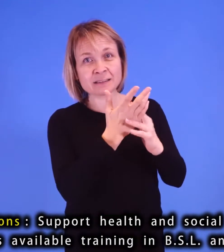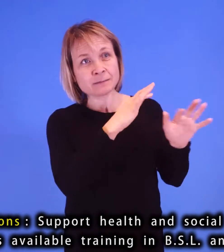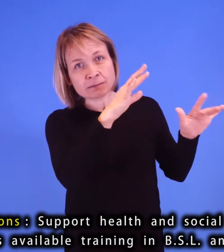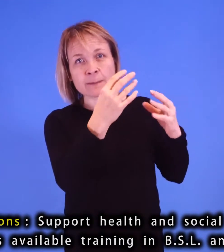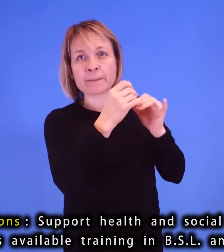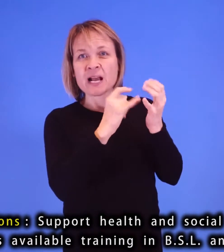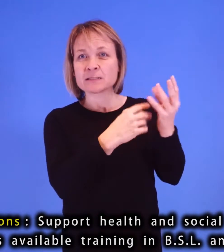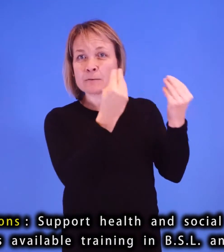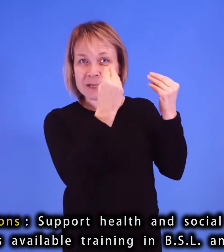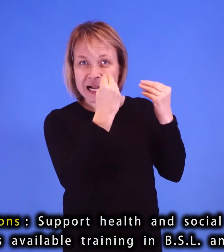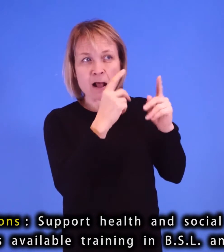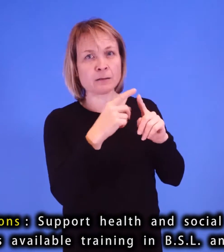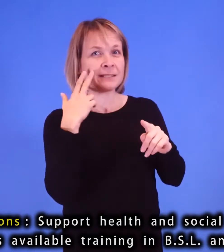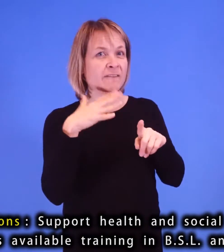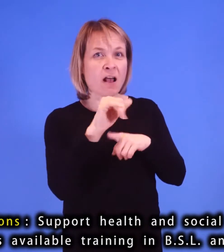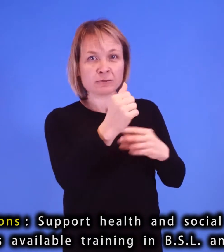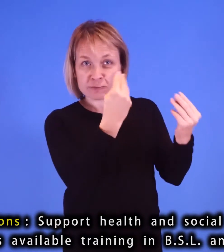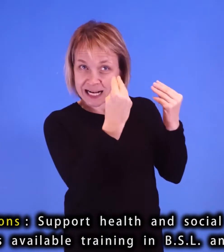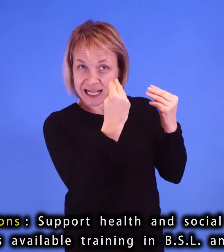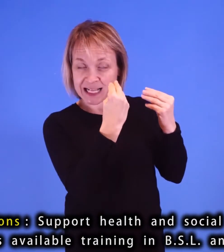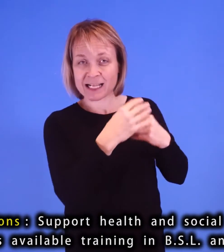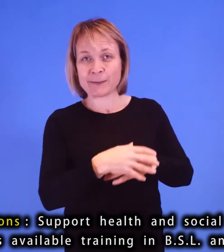access available training in BSL and deaf culture.